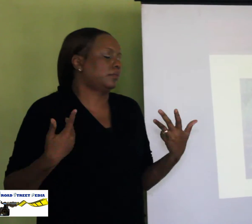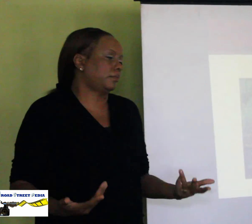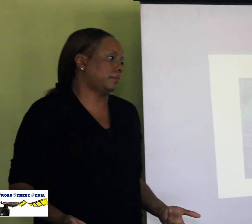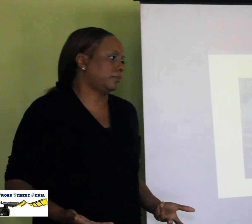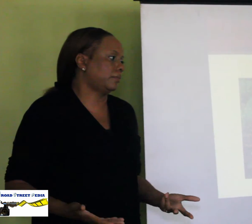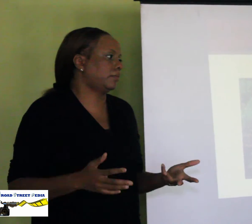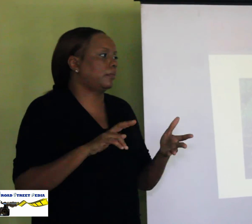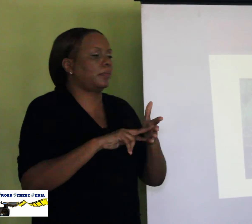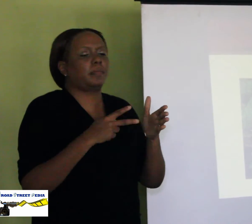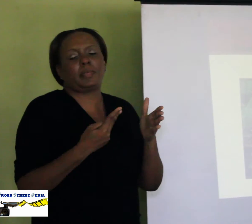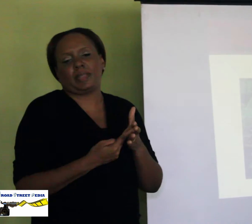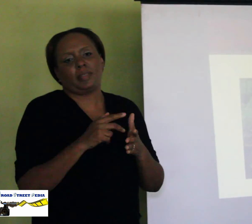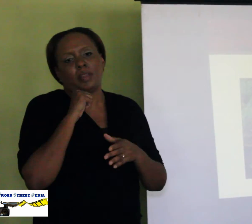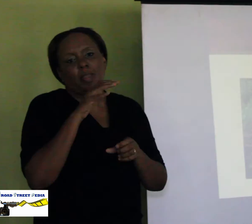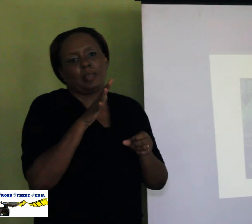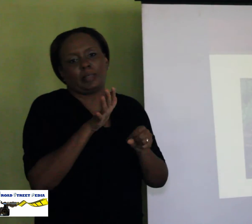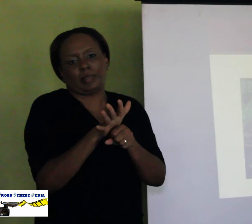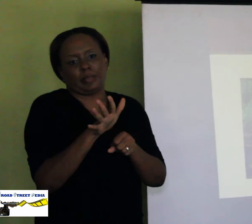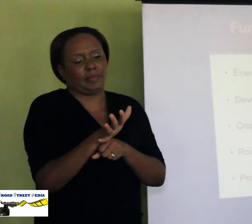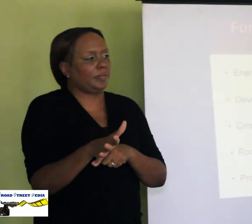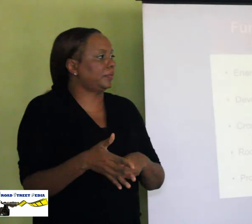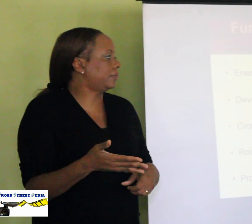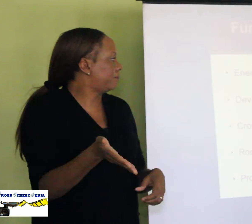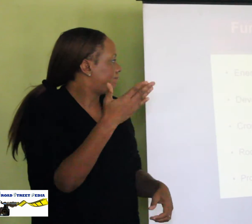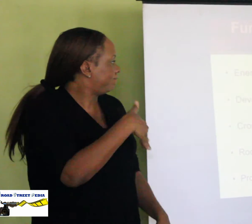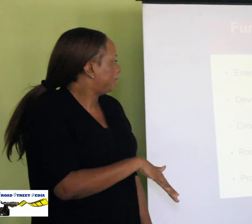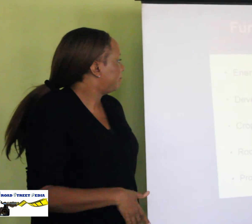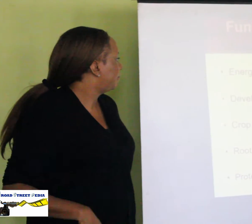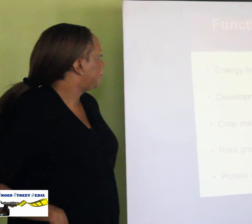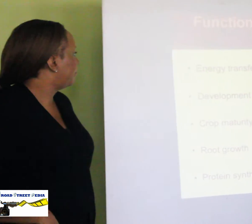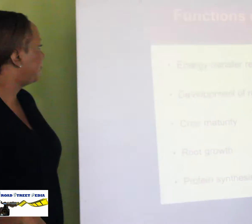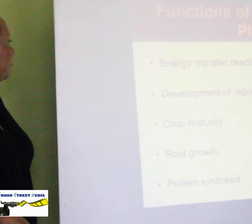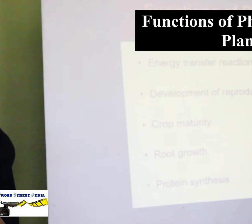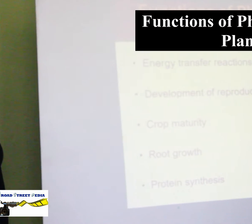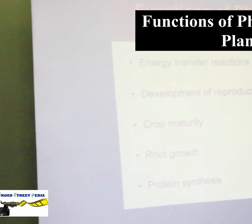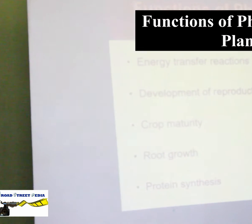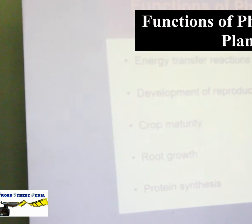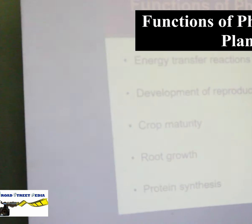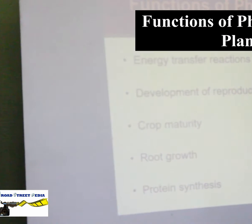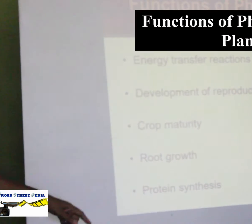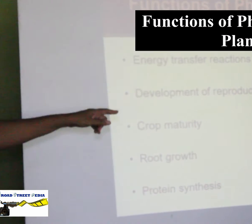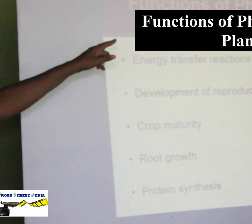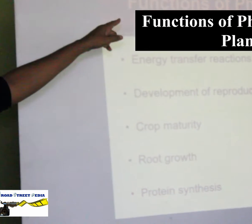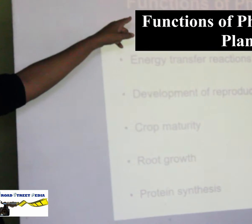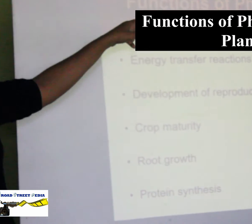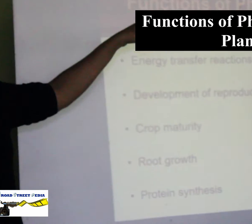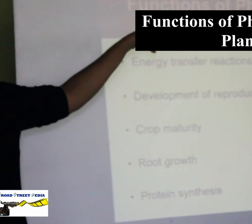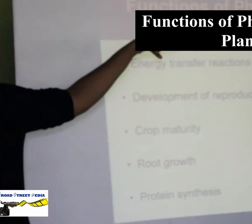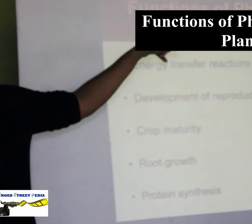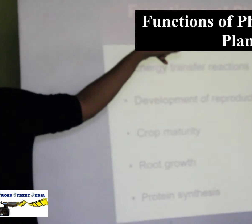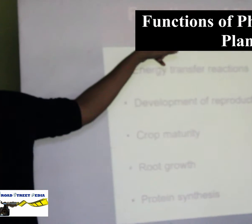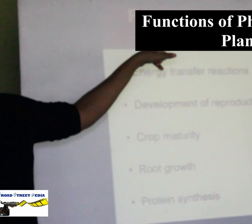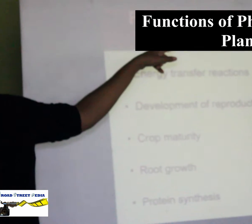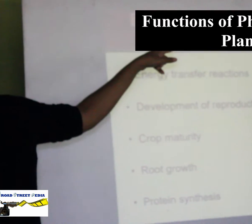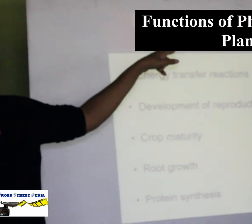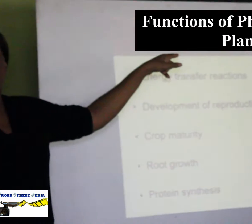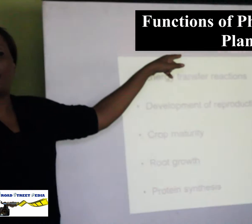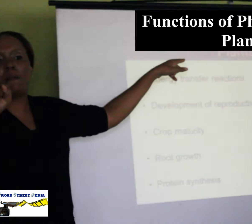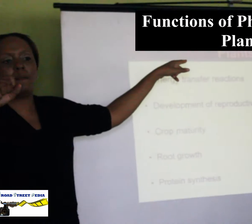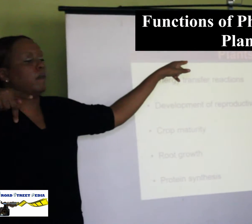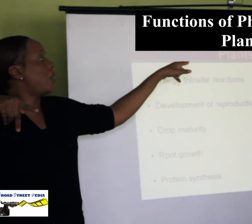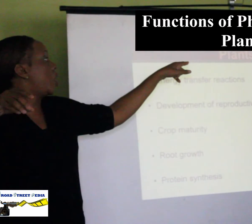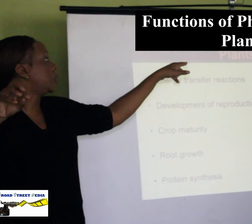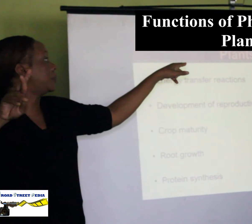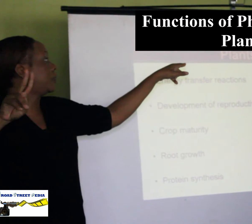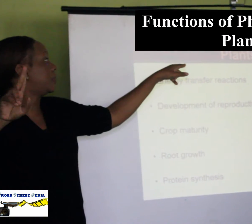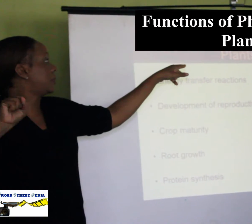that the plant is lacking nitrogen. The next slide. Phosphorus, which is the P in NPK,